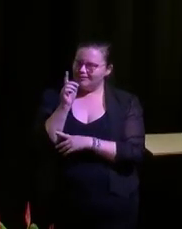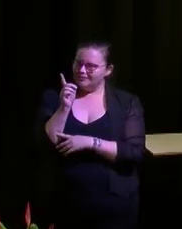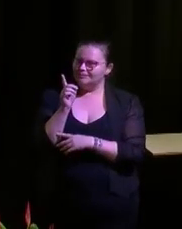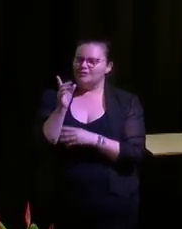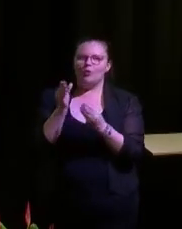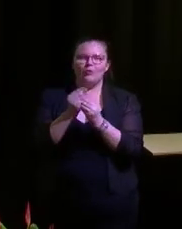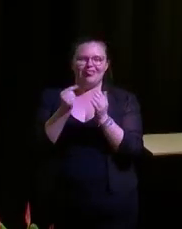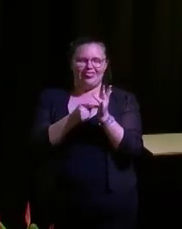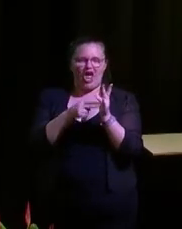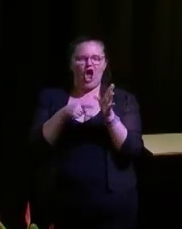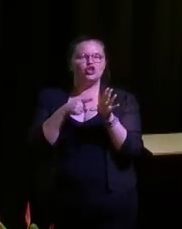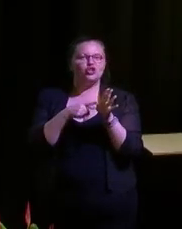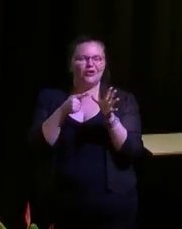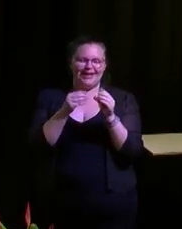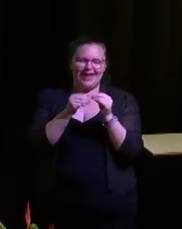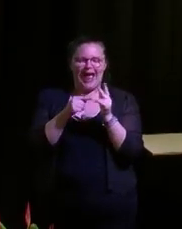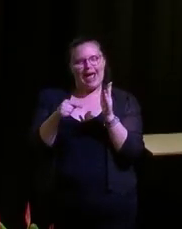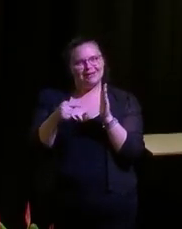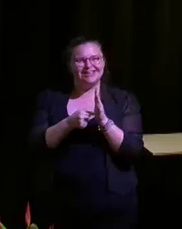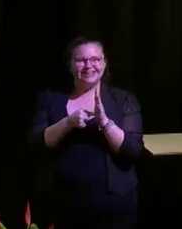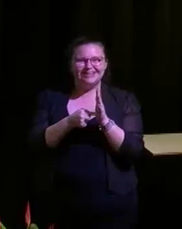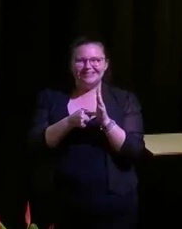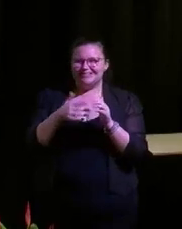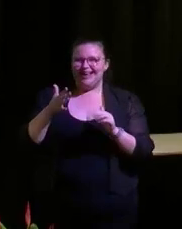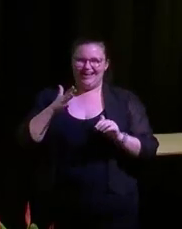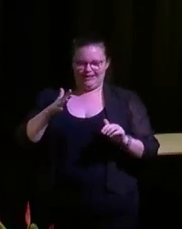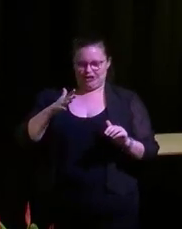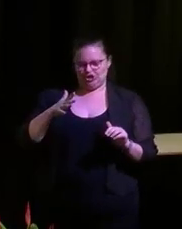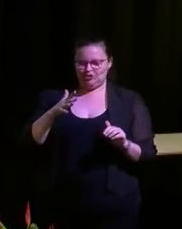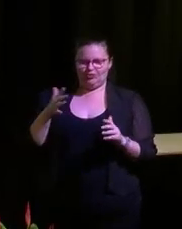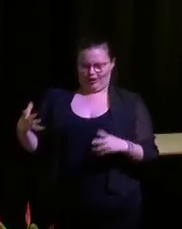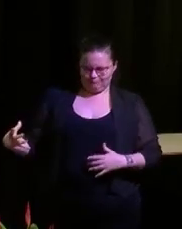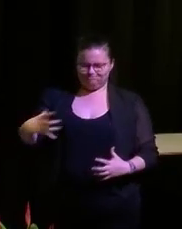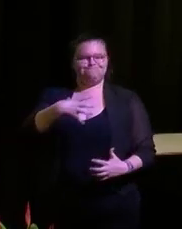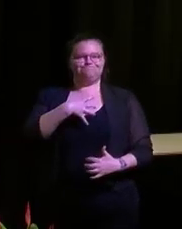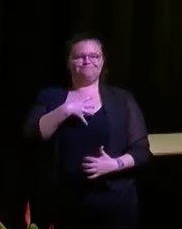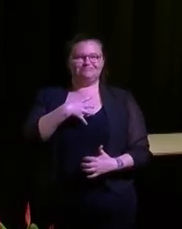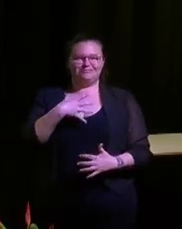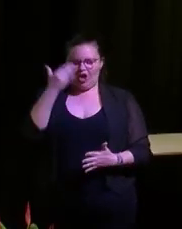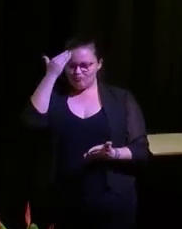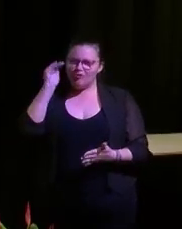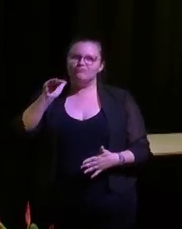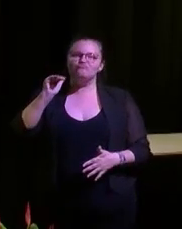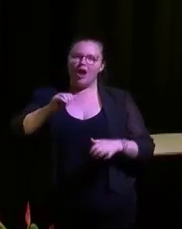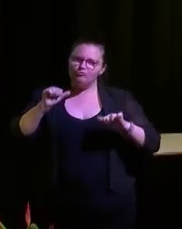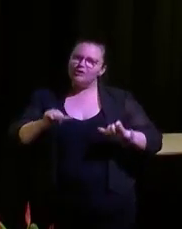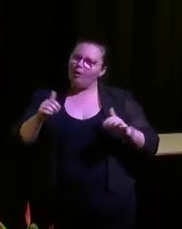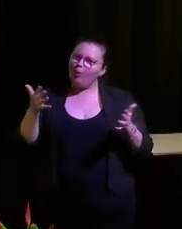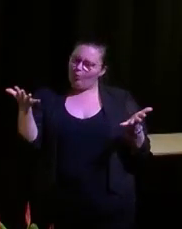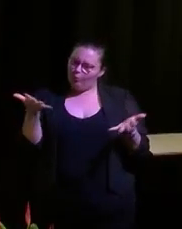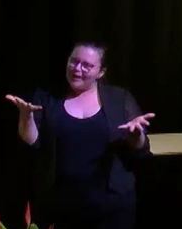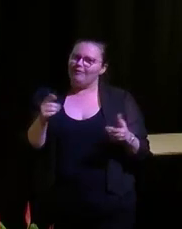Tony Abbott. And I said, yeah, well, I needed to brand my shirt up and put my father's face on to remind him where he was. Because, you